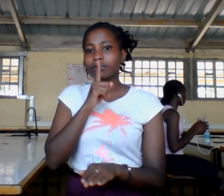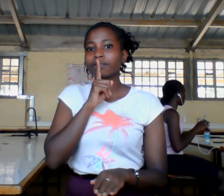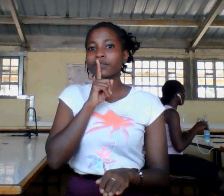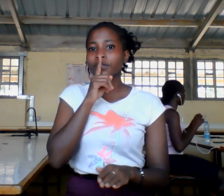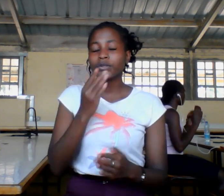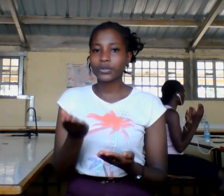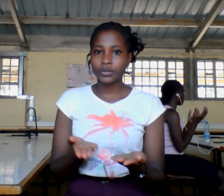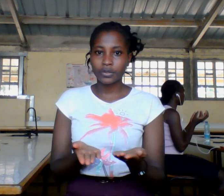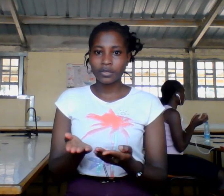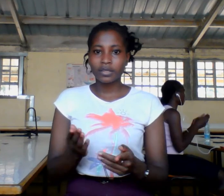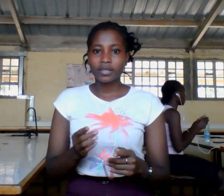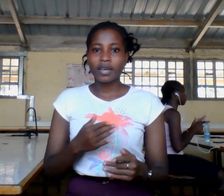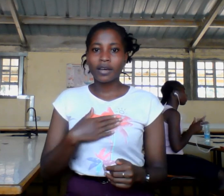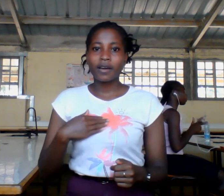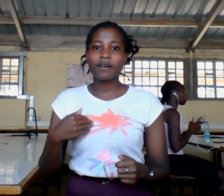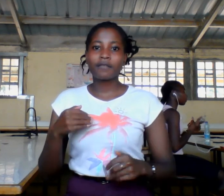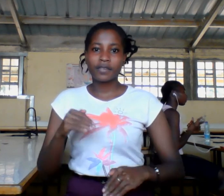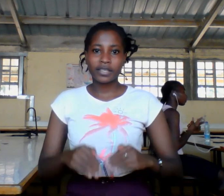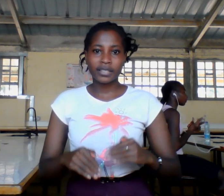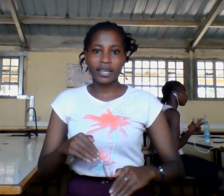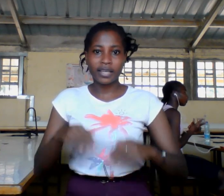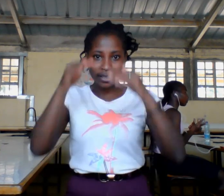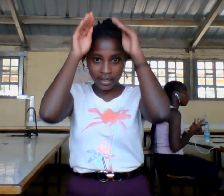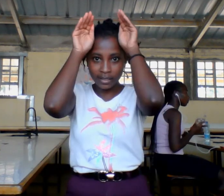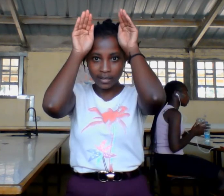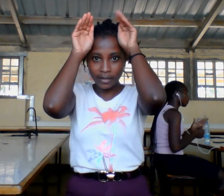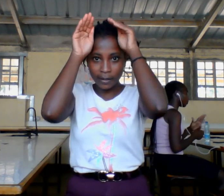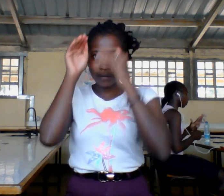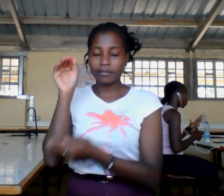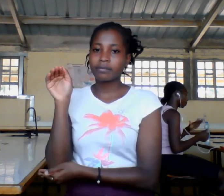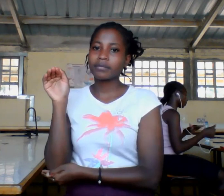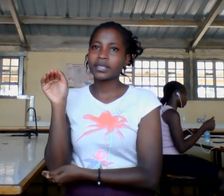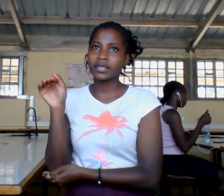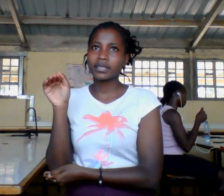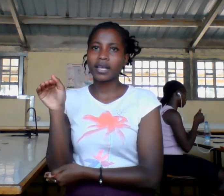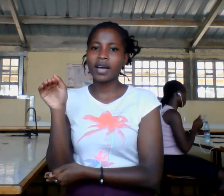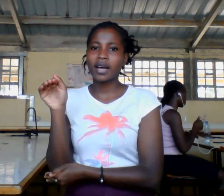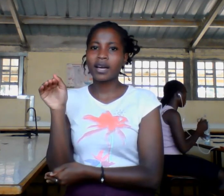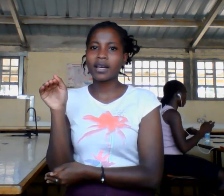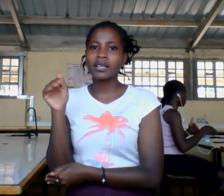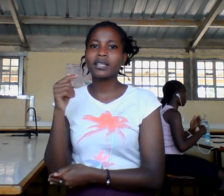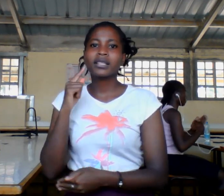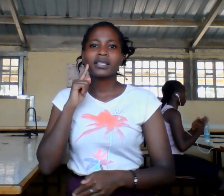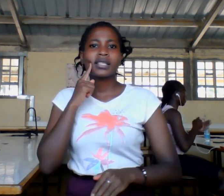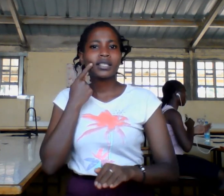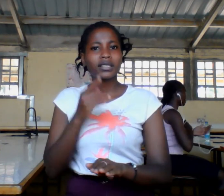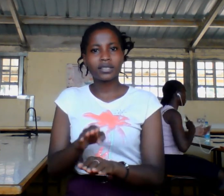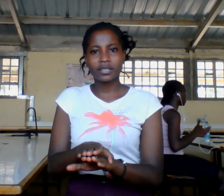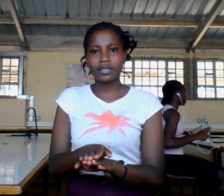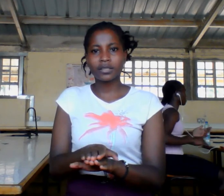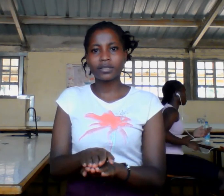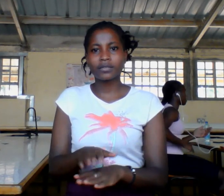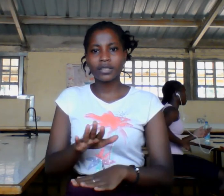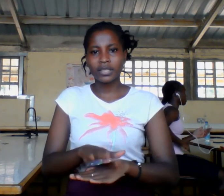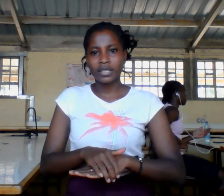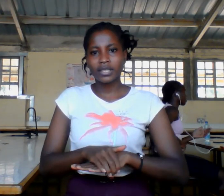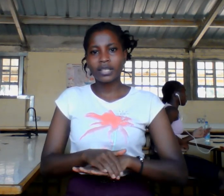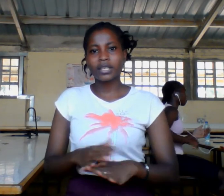bowl. Hyena was curious and asked Rabbit, "Where did you get such delicious fish?" Rabbit